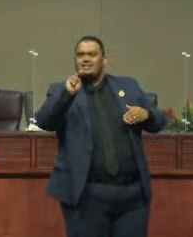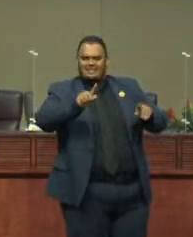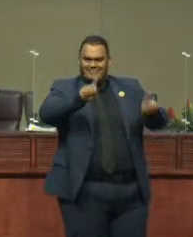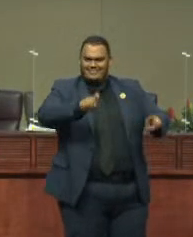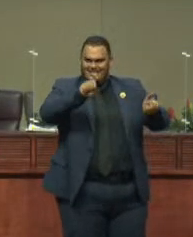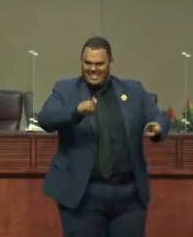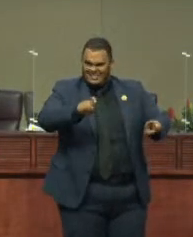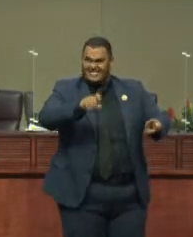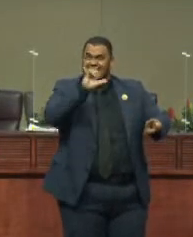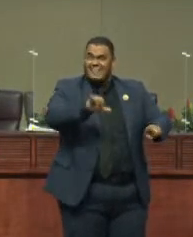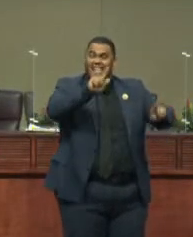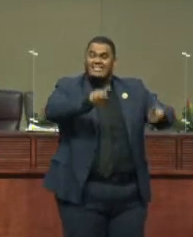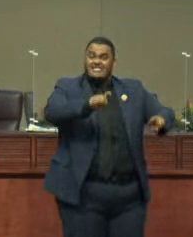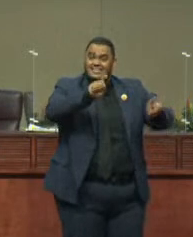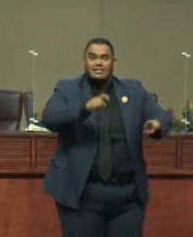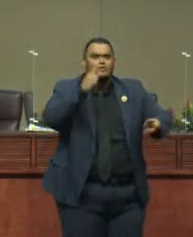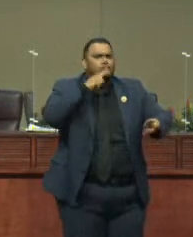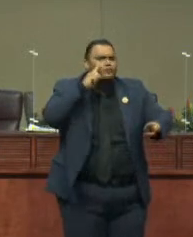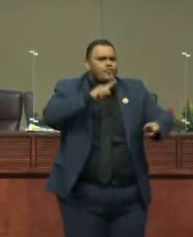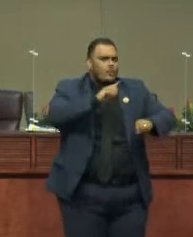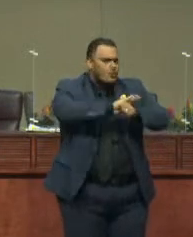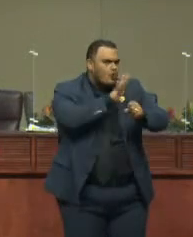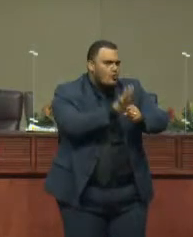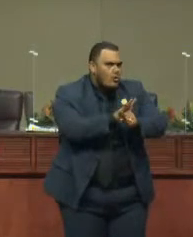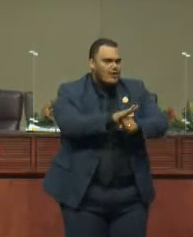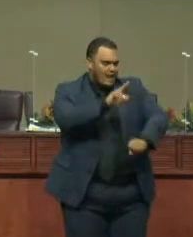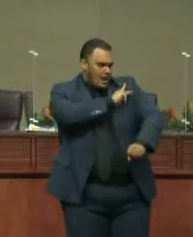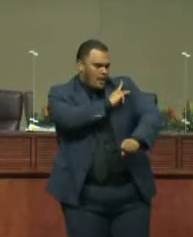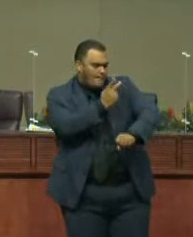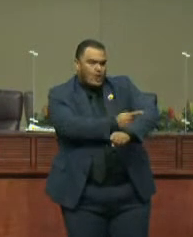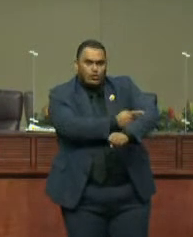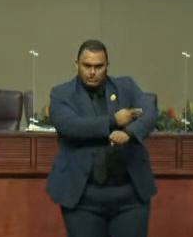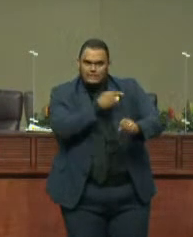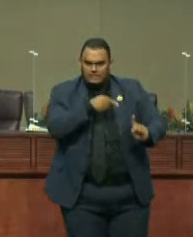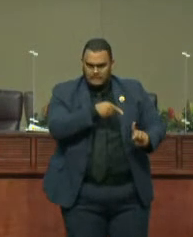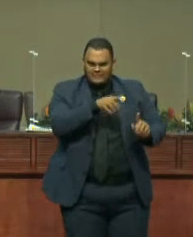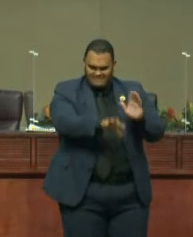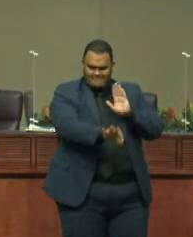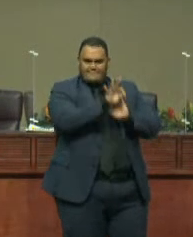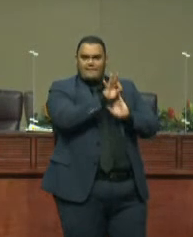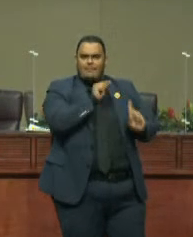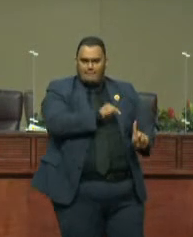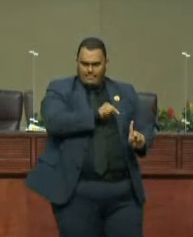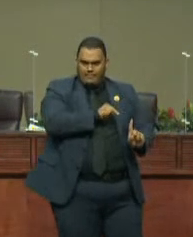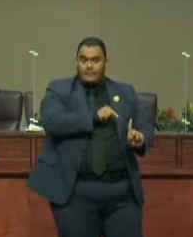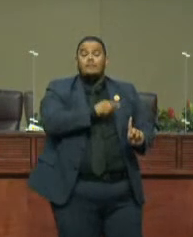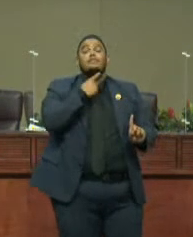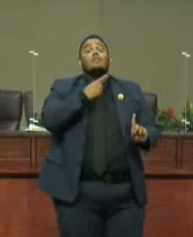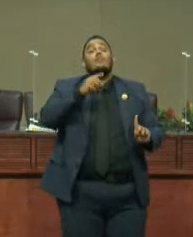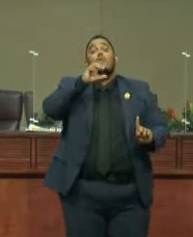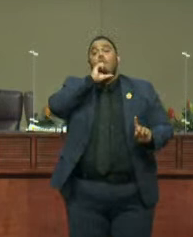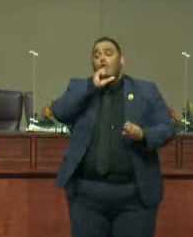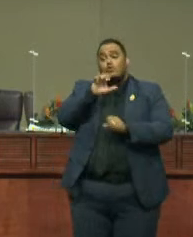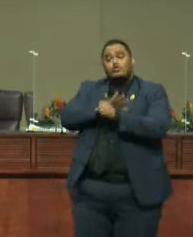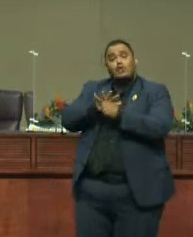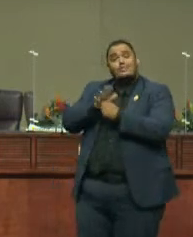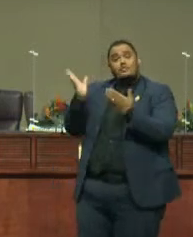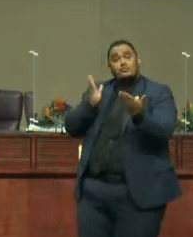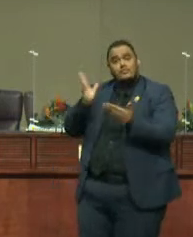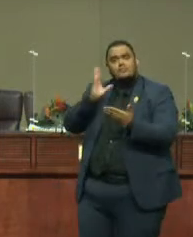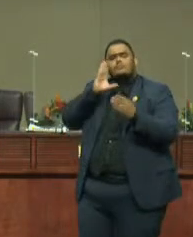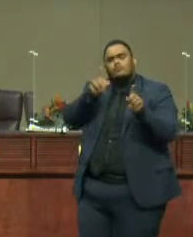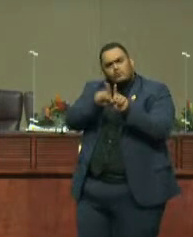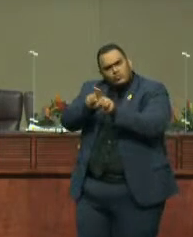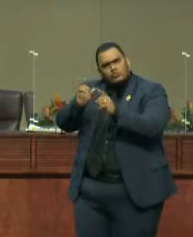popular thing for our residents. Orange County Health Services is also offering molecular or PCR tests at